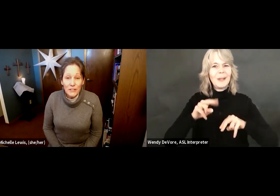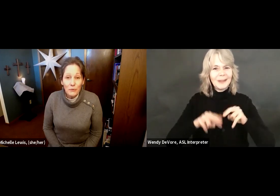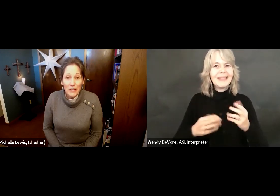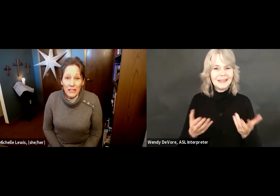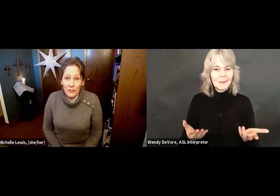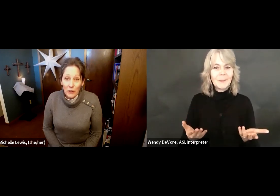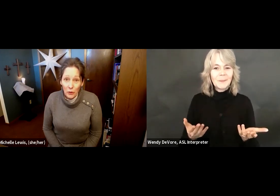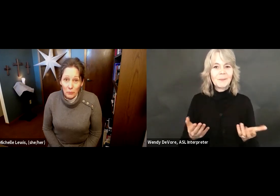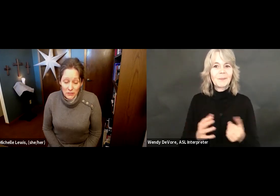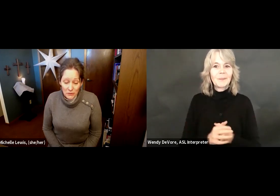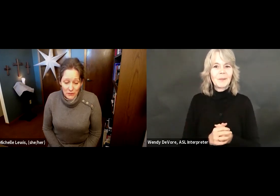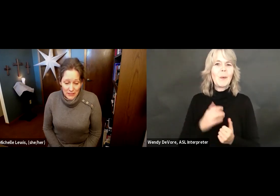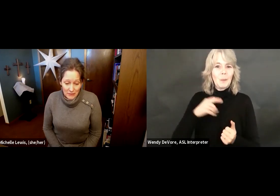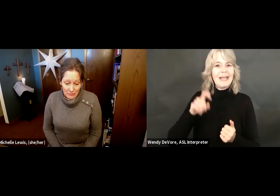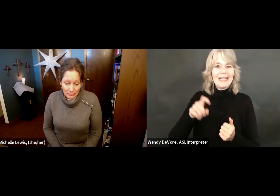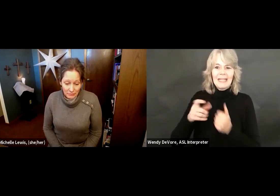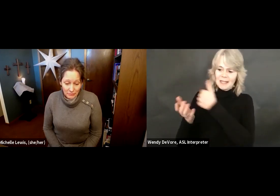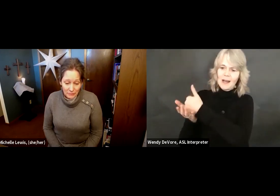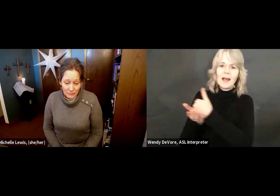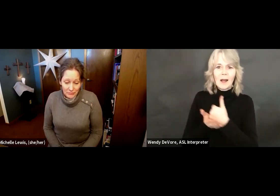And so we need your help to do this.